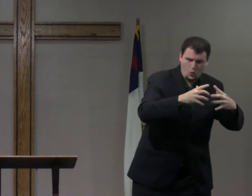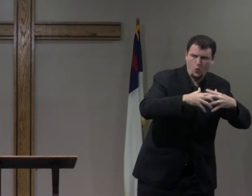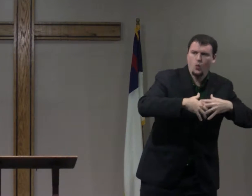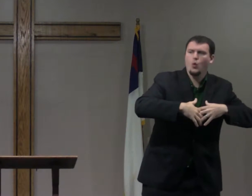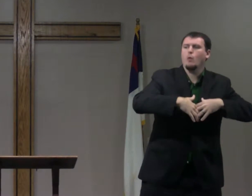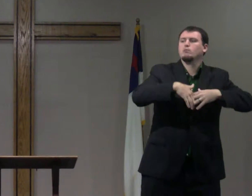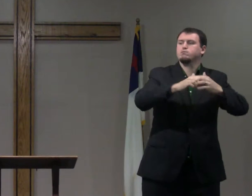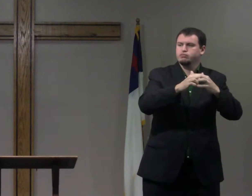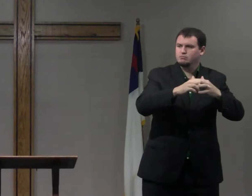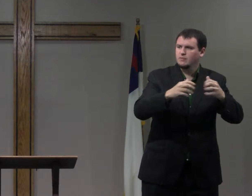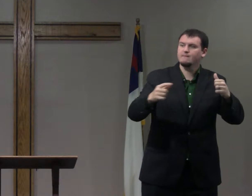go